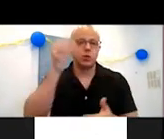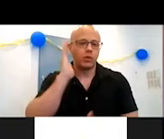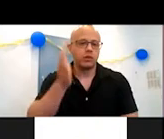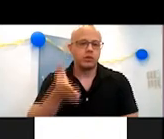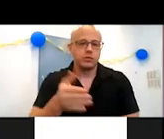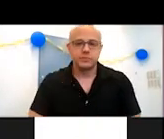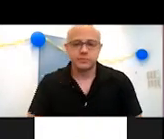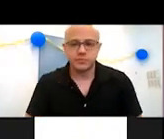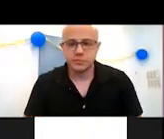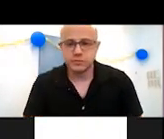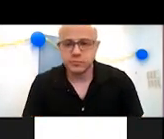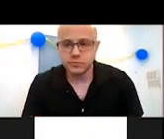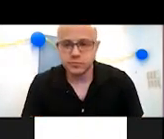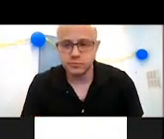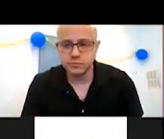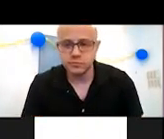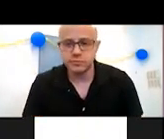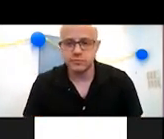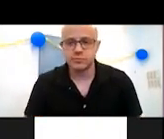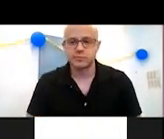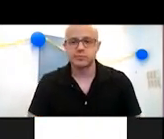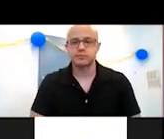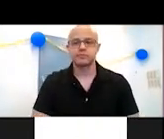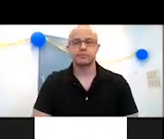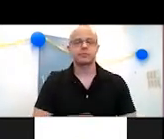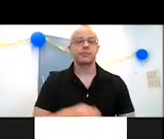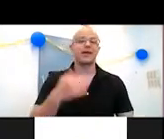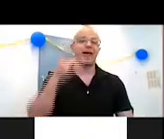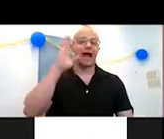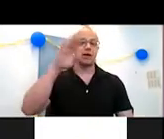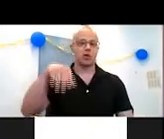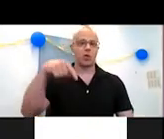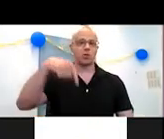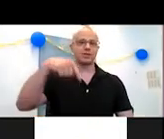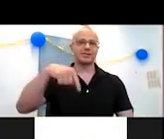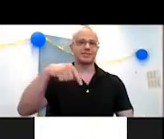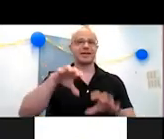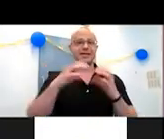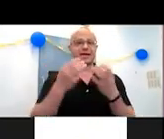and the fingerspelling, and it will be easier.